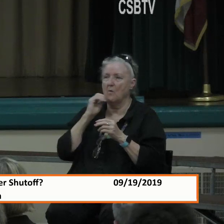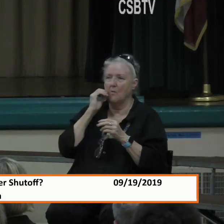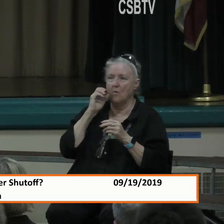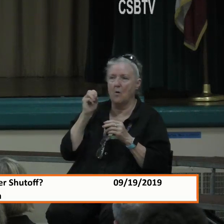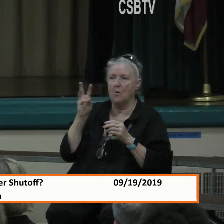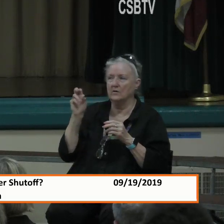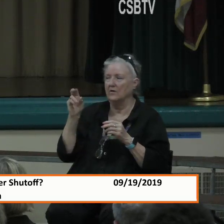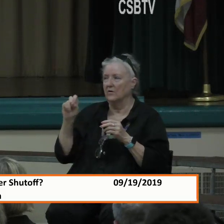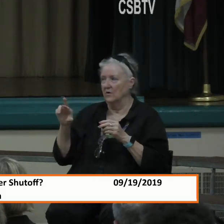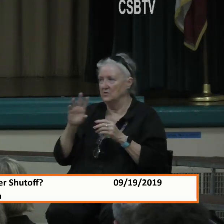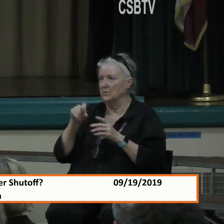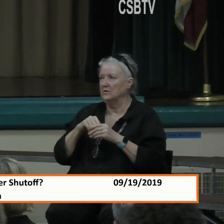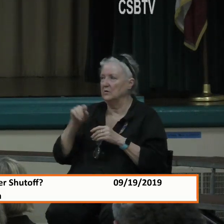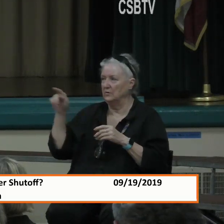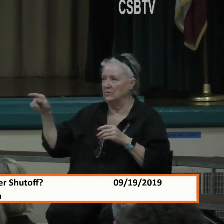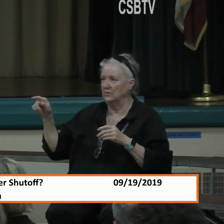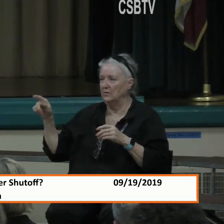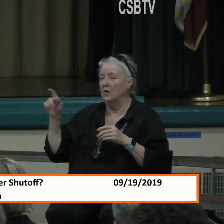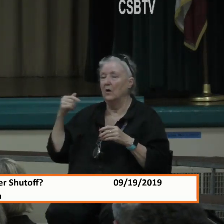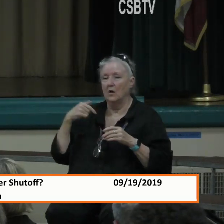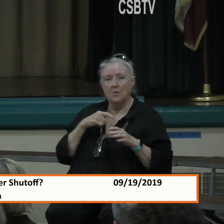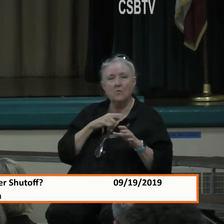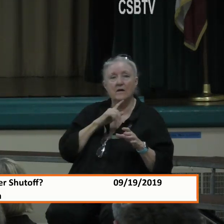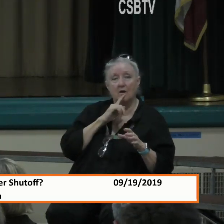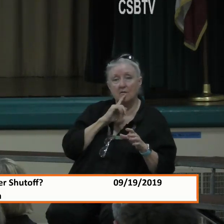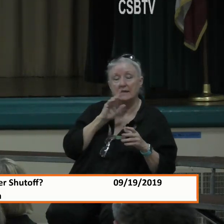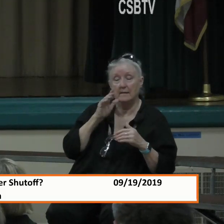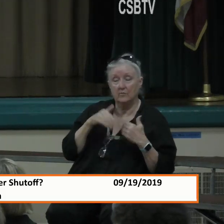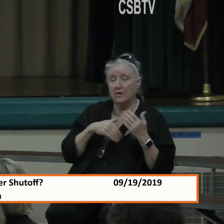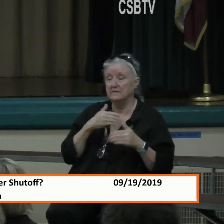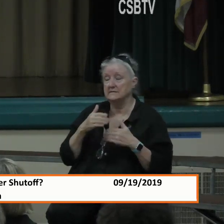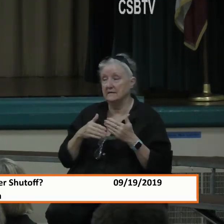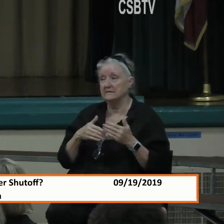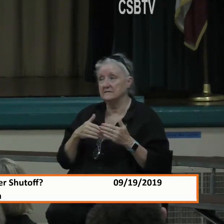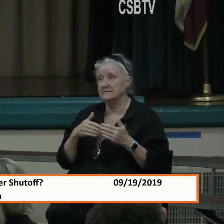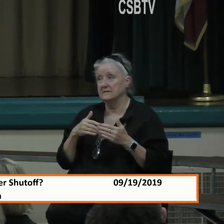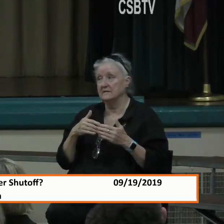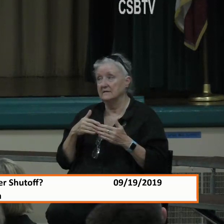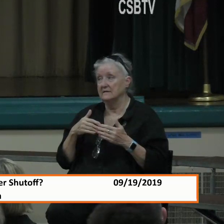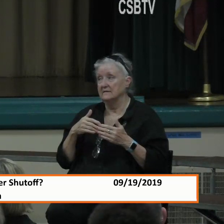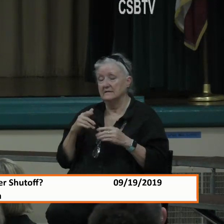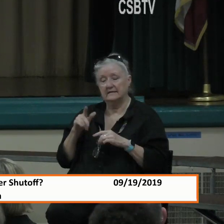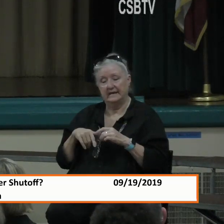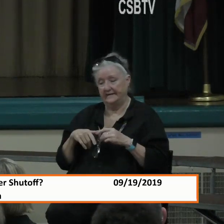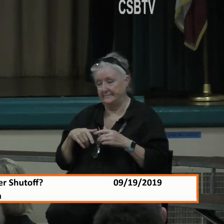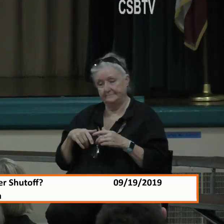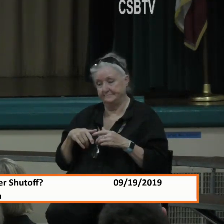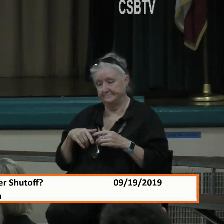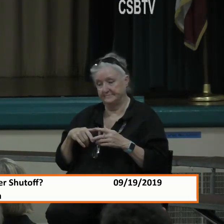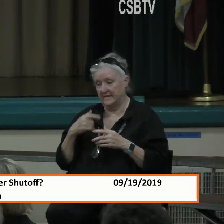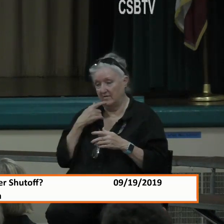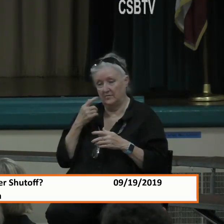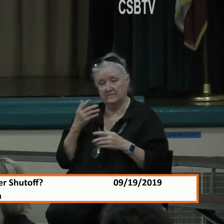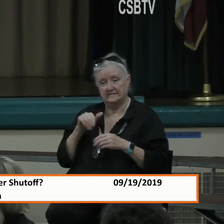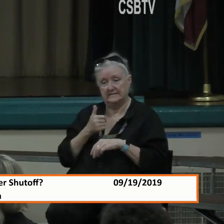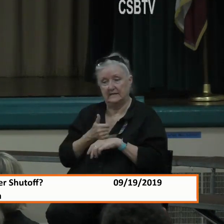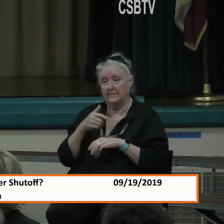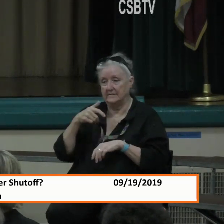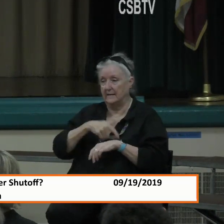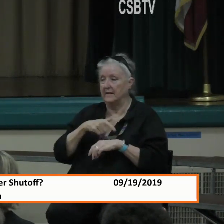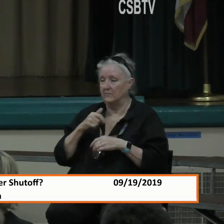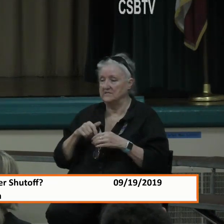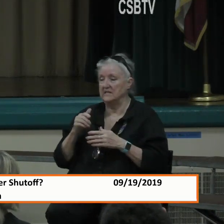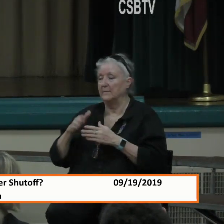to include you. We are in the process. I can't even put a timeline on it yet. I would like to say by the end of the